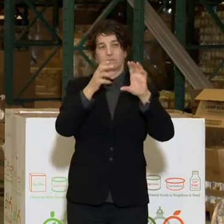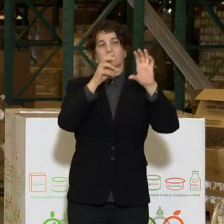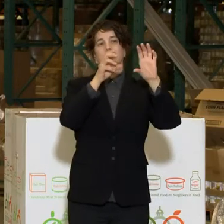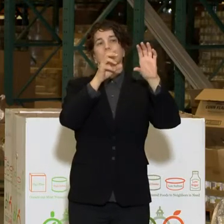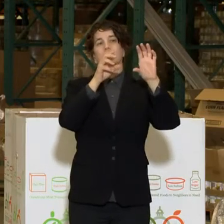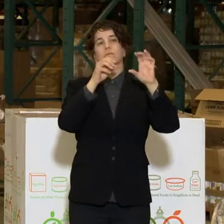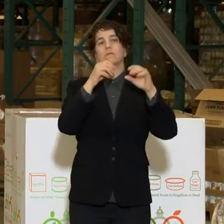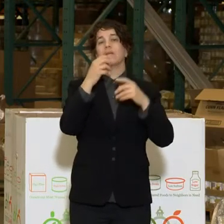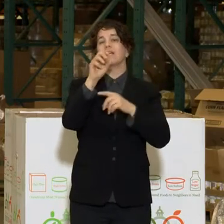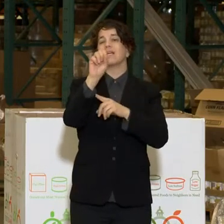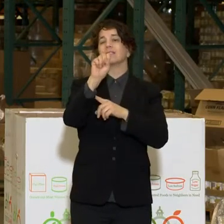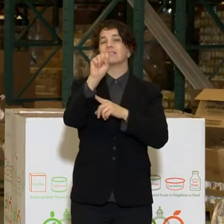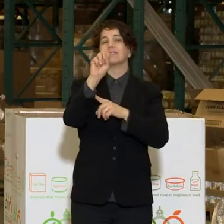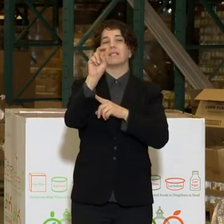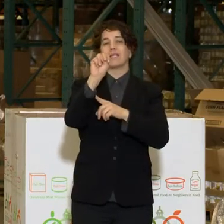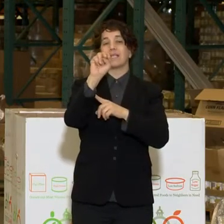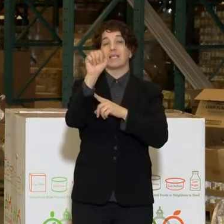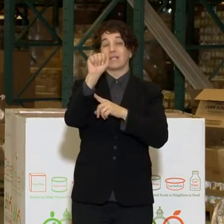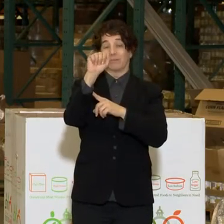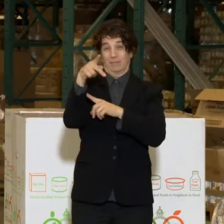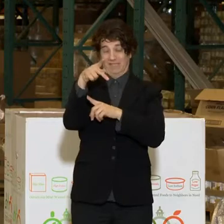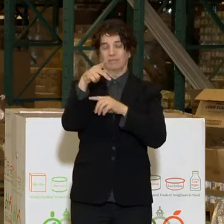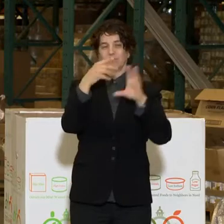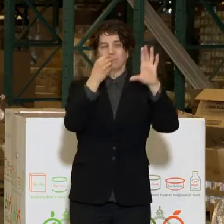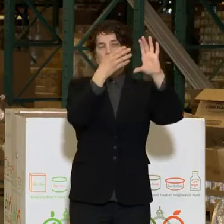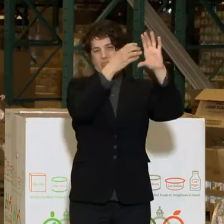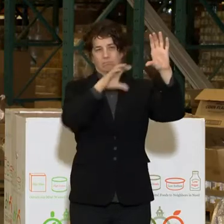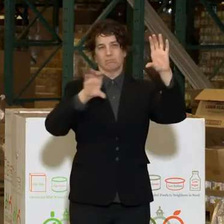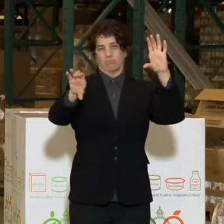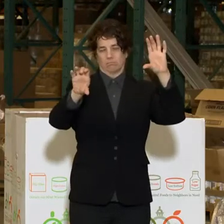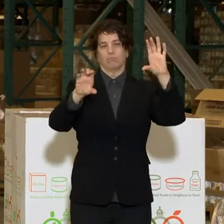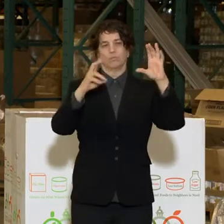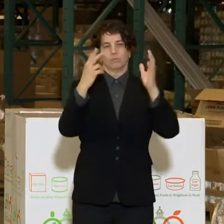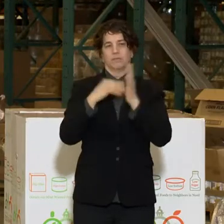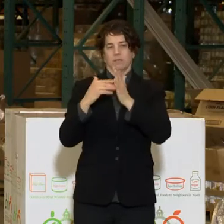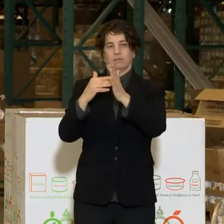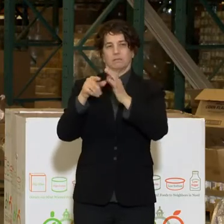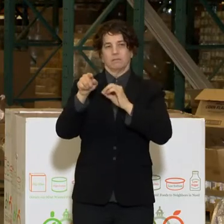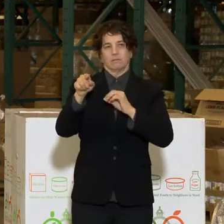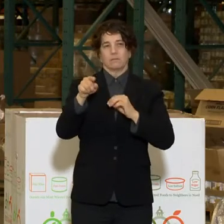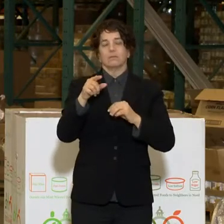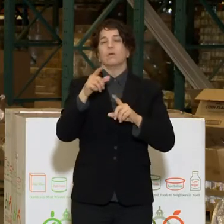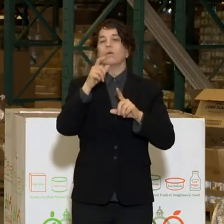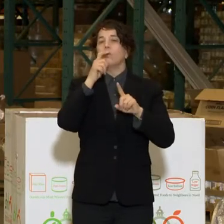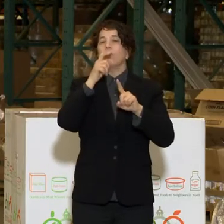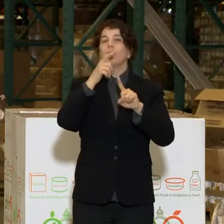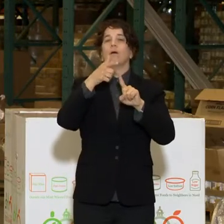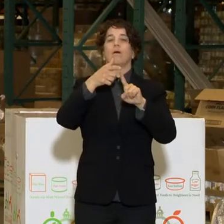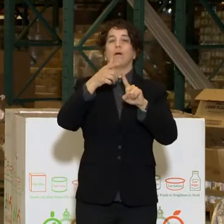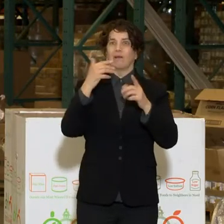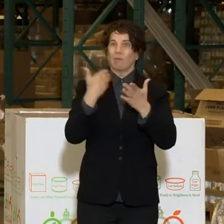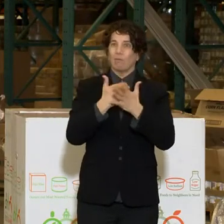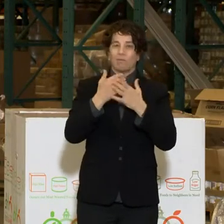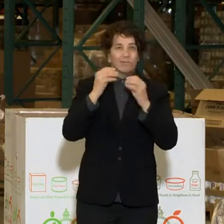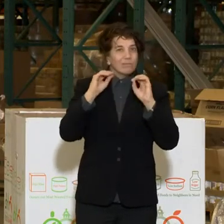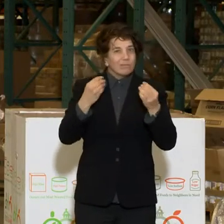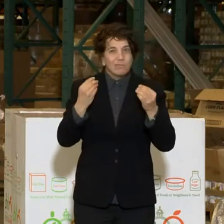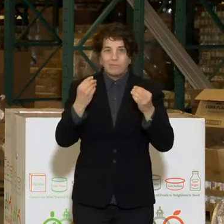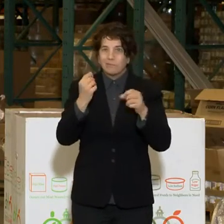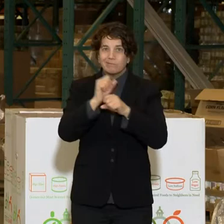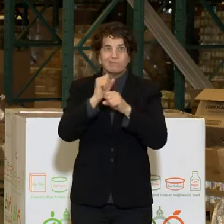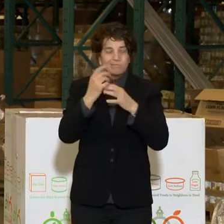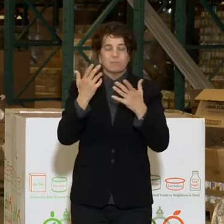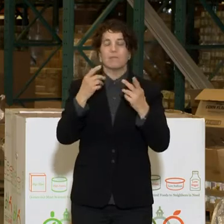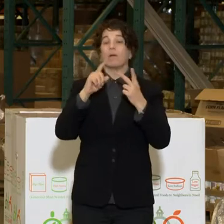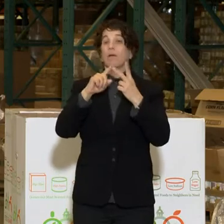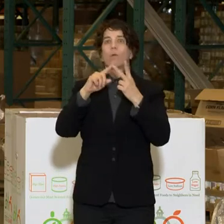new customers, lapsed customers, and customers who need to recertify their eligibility during the